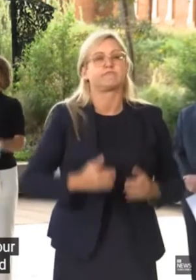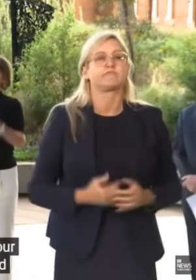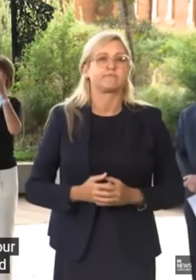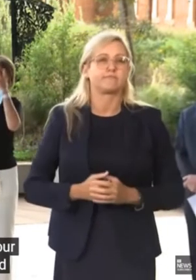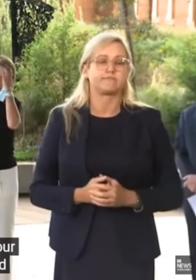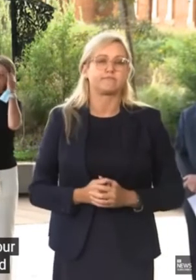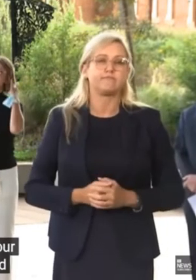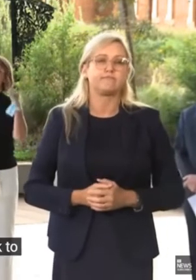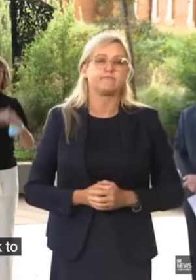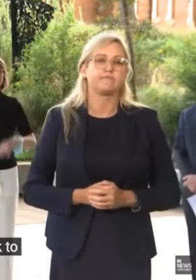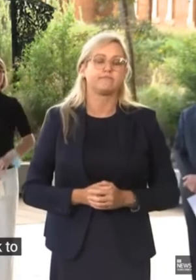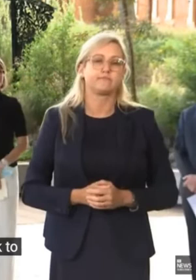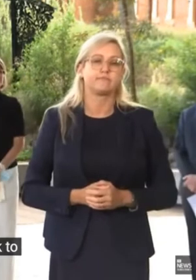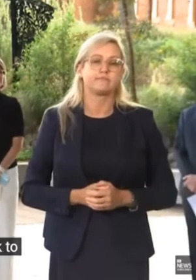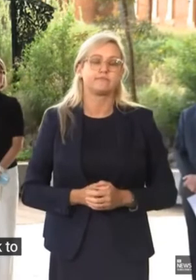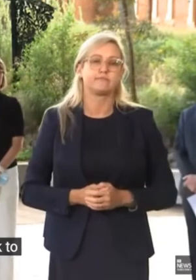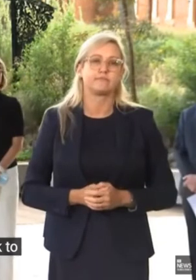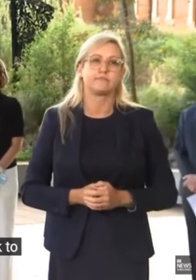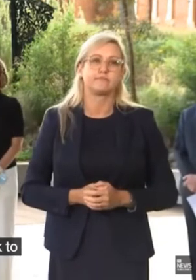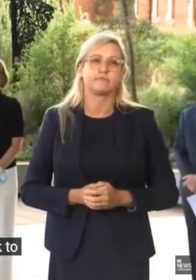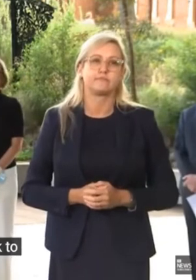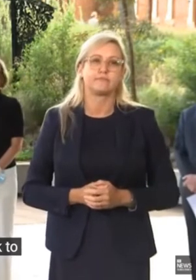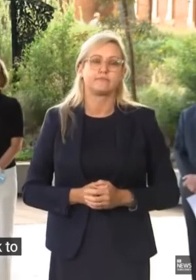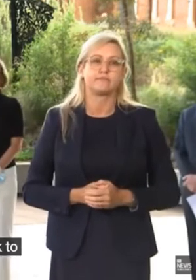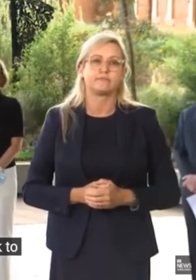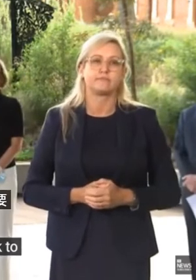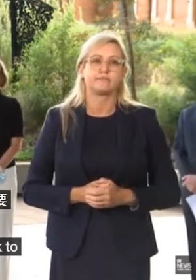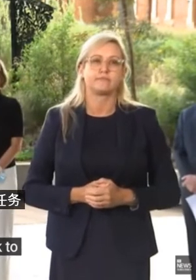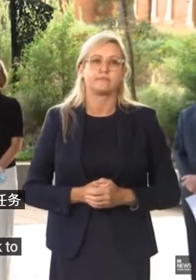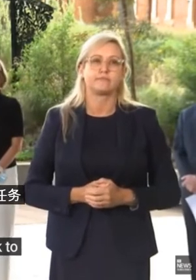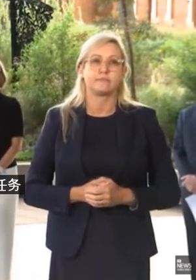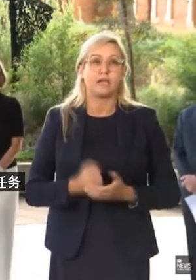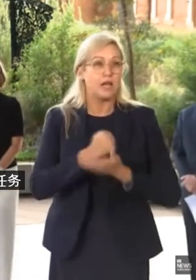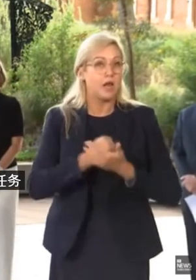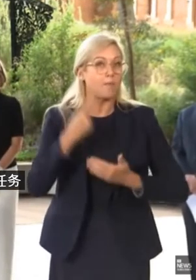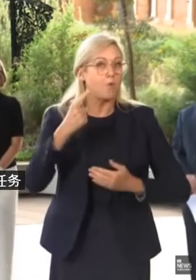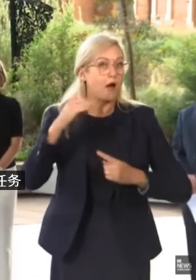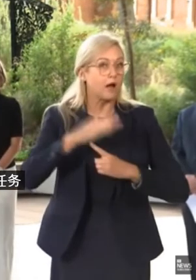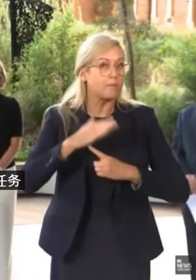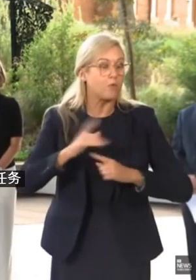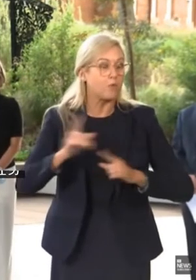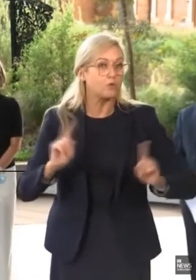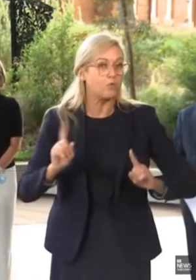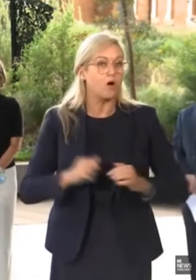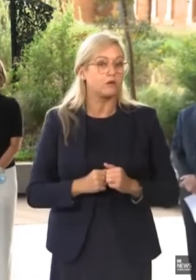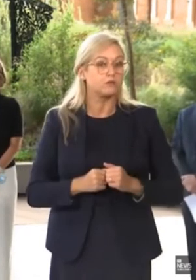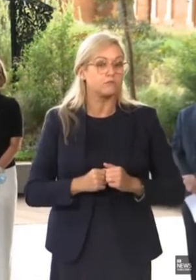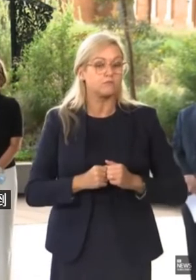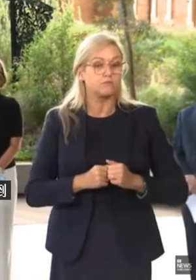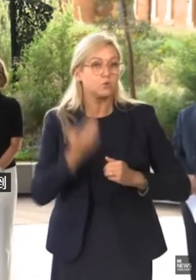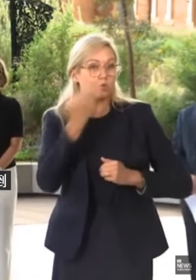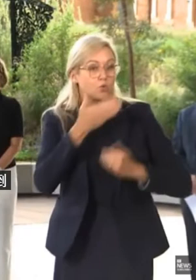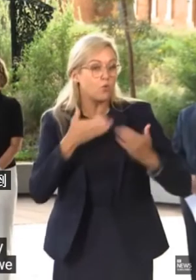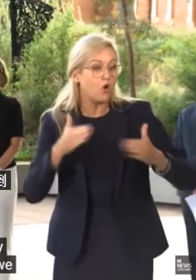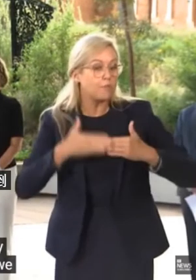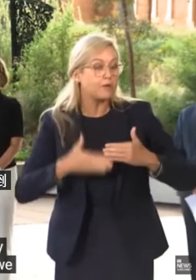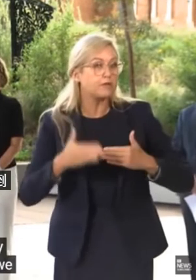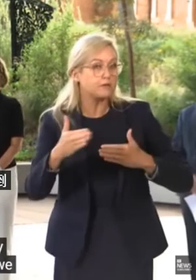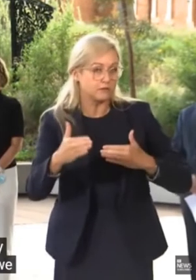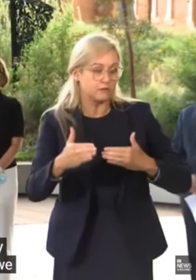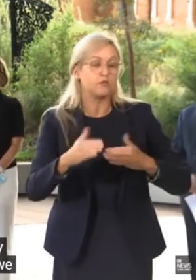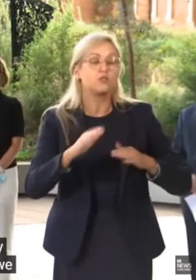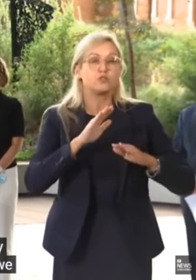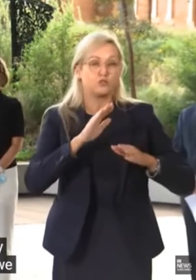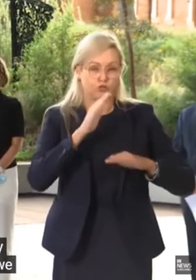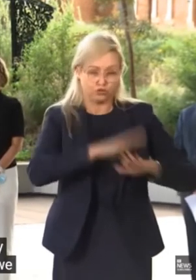safe one. As I've said, our key priority has been to ensure that as we move through this period, we have kids back in the classroom,